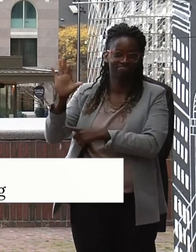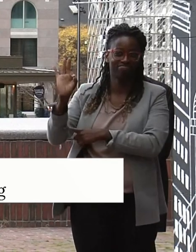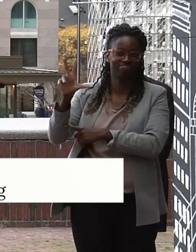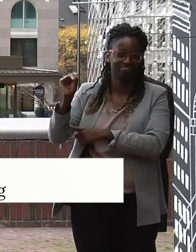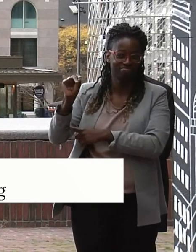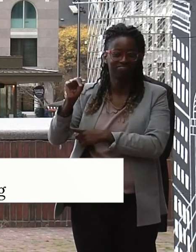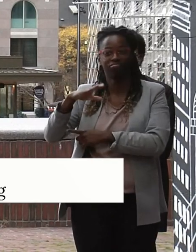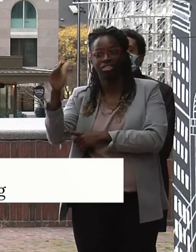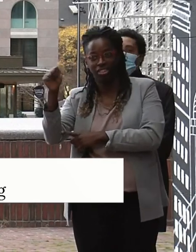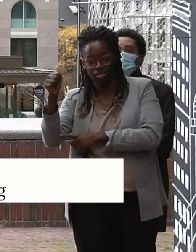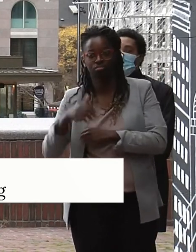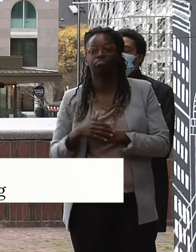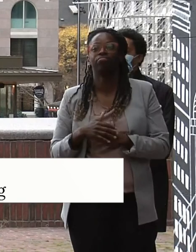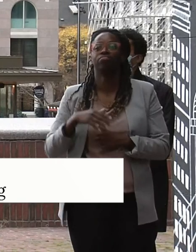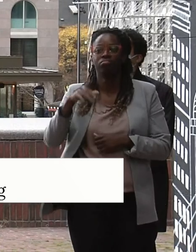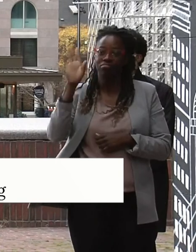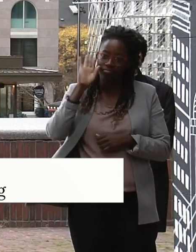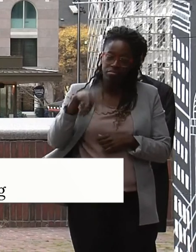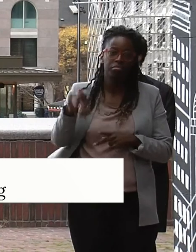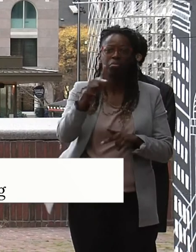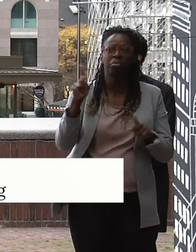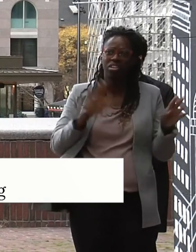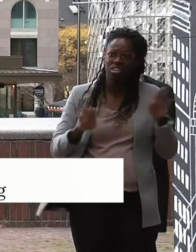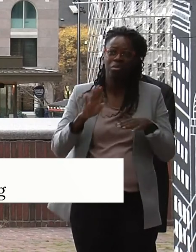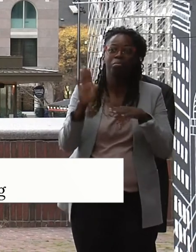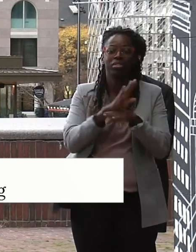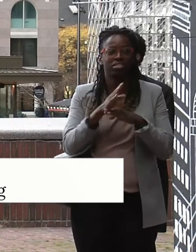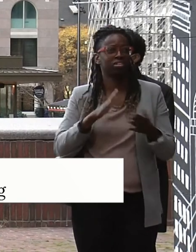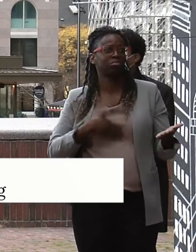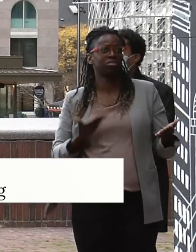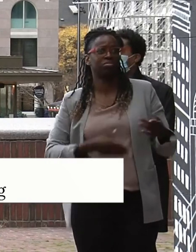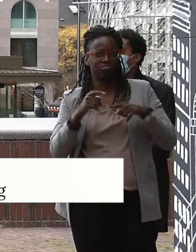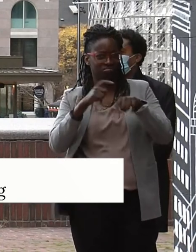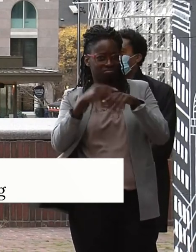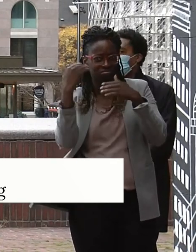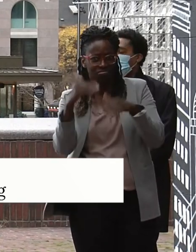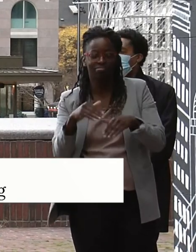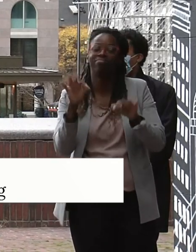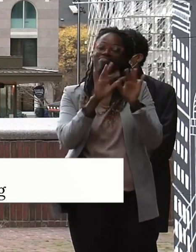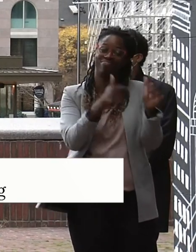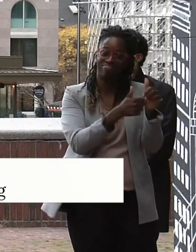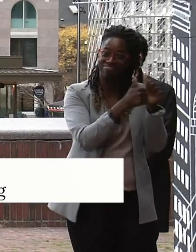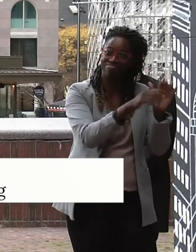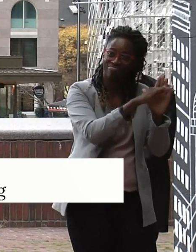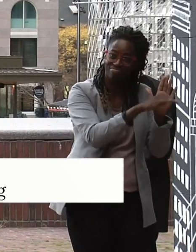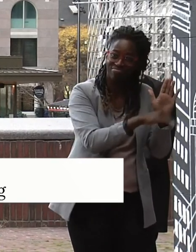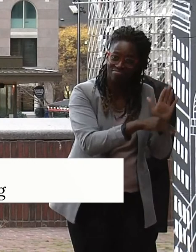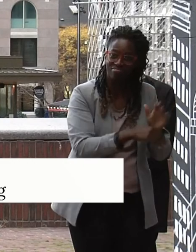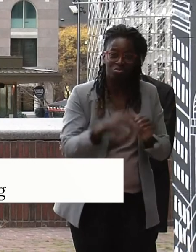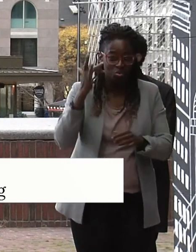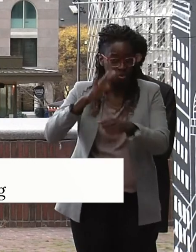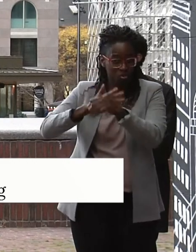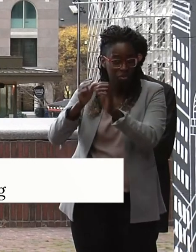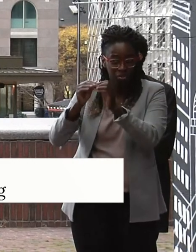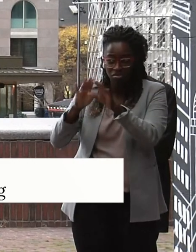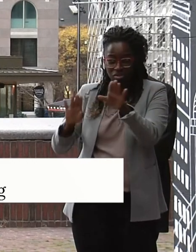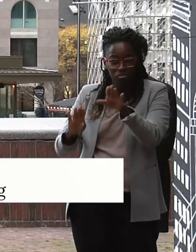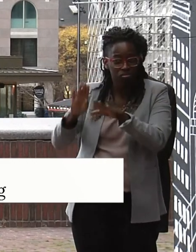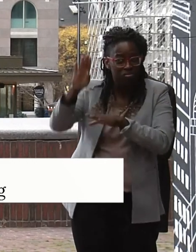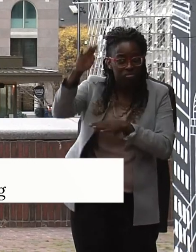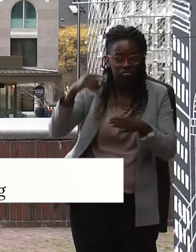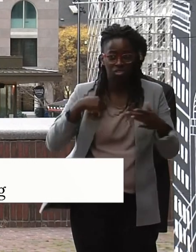But again, when you have 300 plus cases in one day in Boston, and we haven't seen those numbers since the beginning of the virus when everything was shut down, we don't want to go back to that